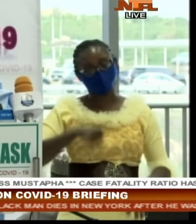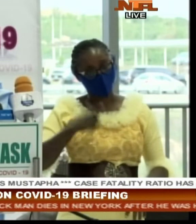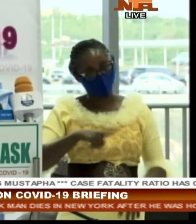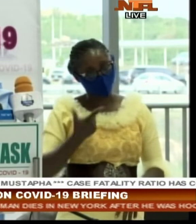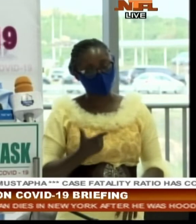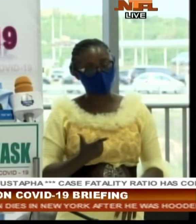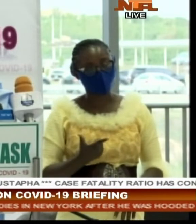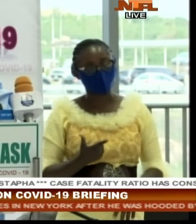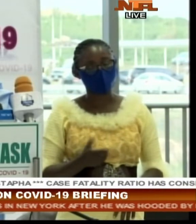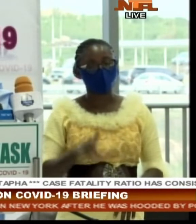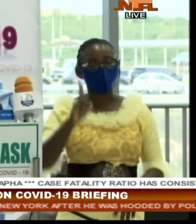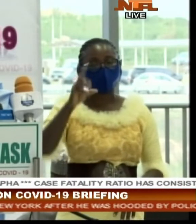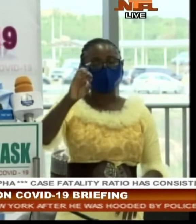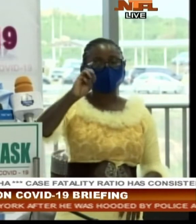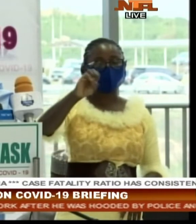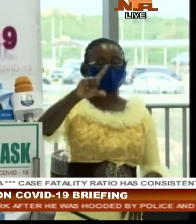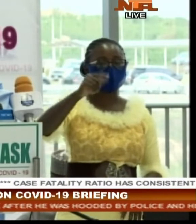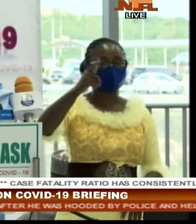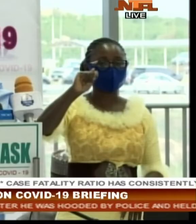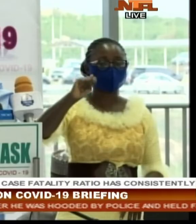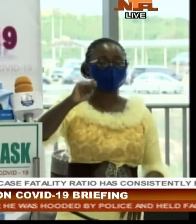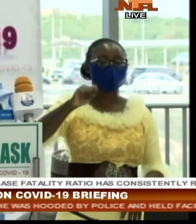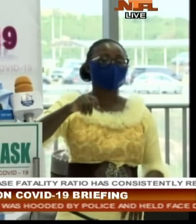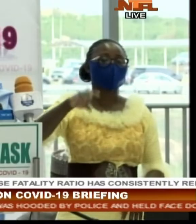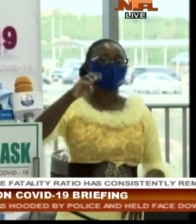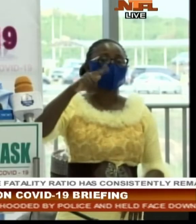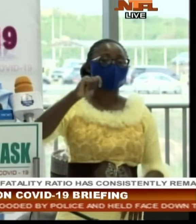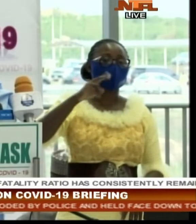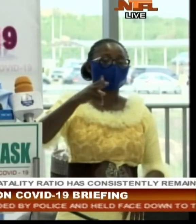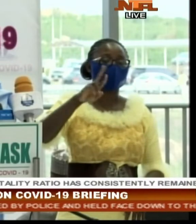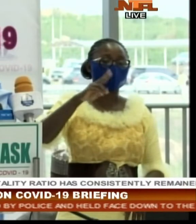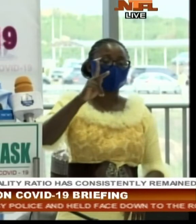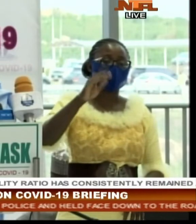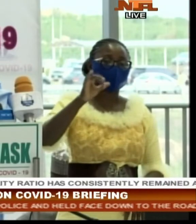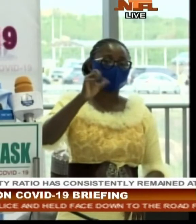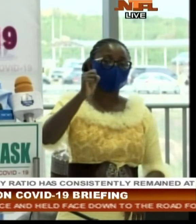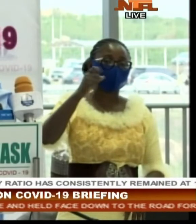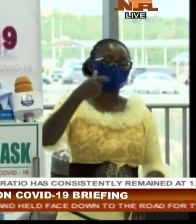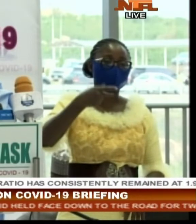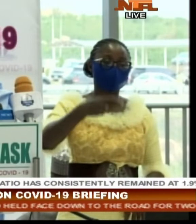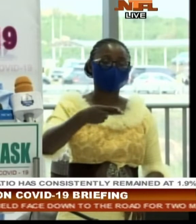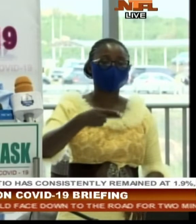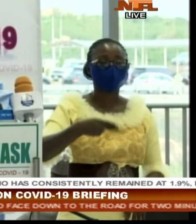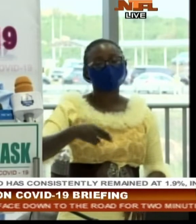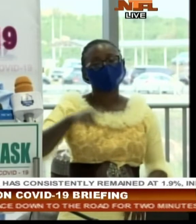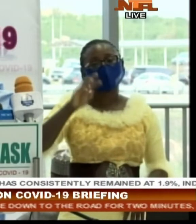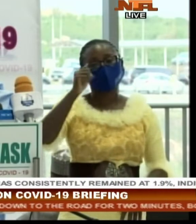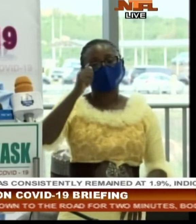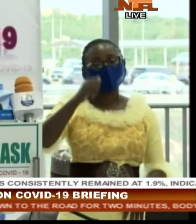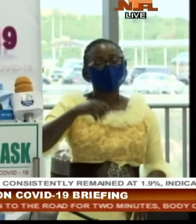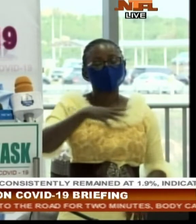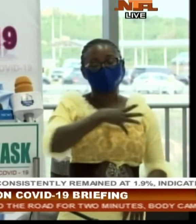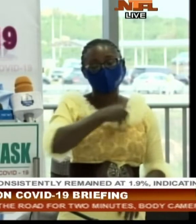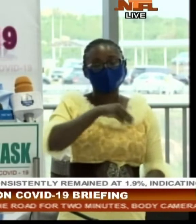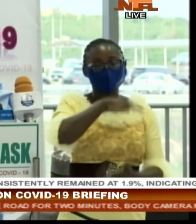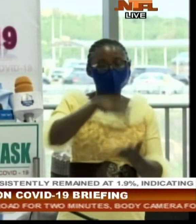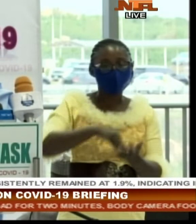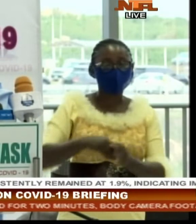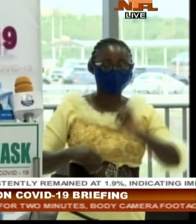Lagos, Delta, Turkish, Air Senegal, Ethiopian, AWA, Kenya Airways, and Middle East.